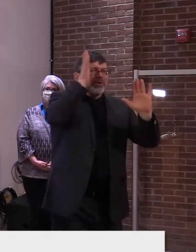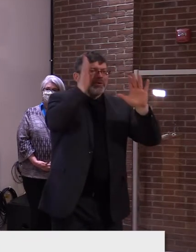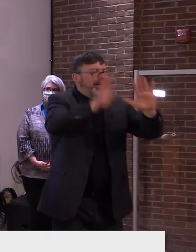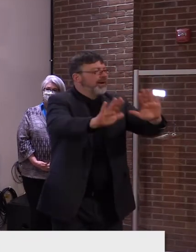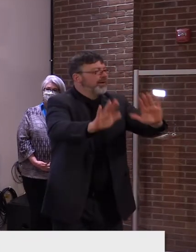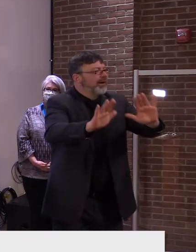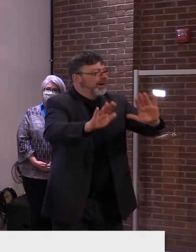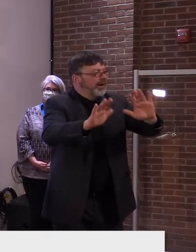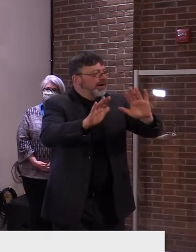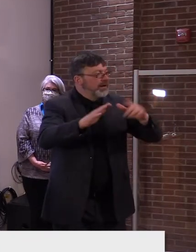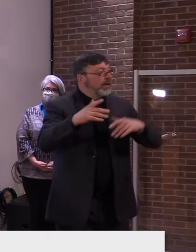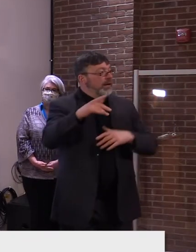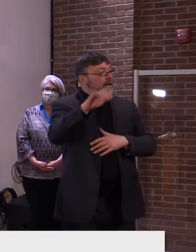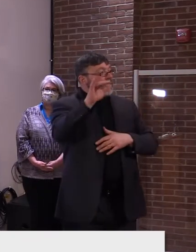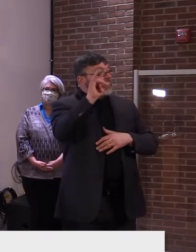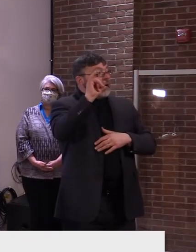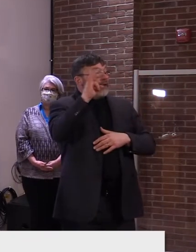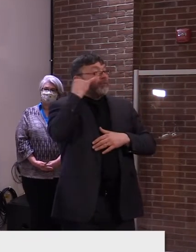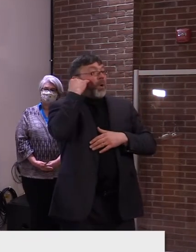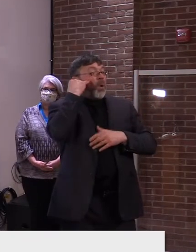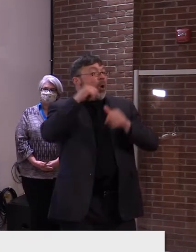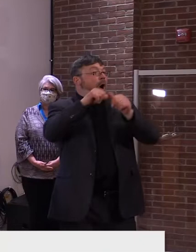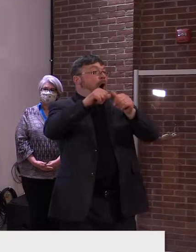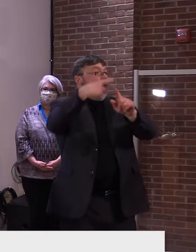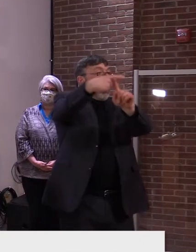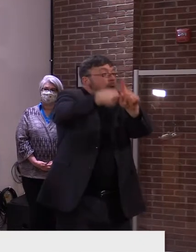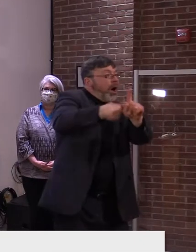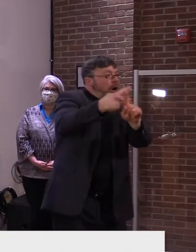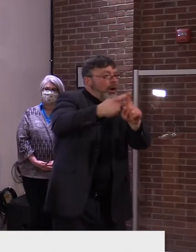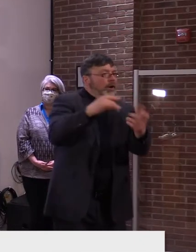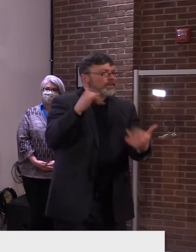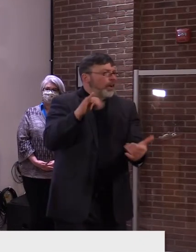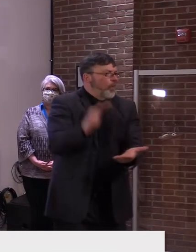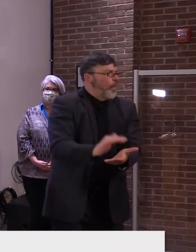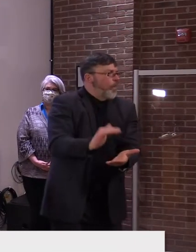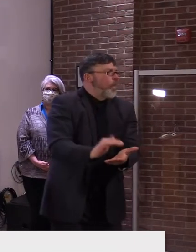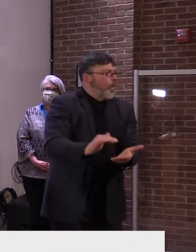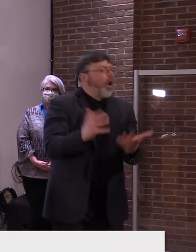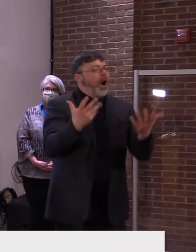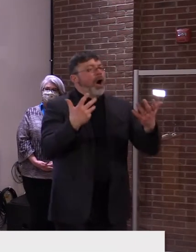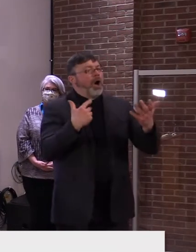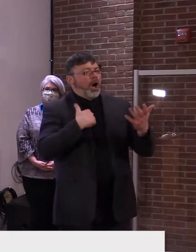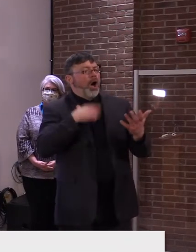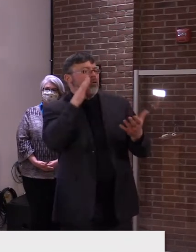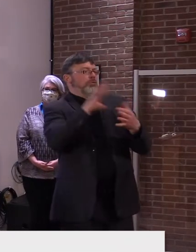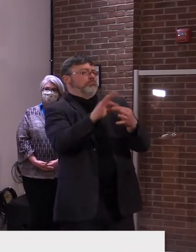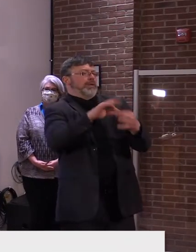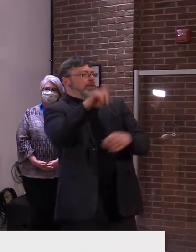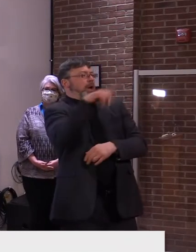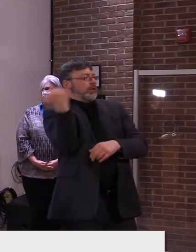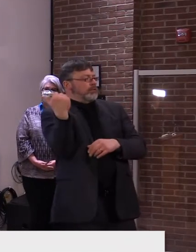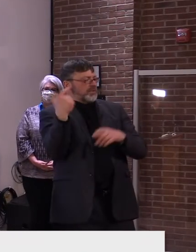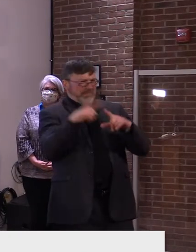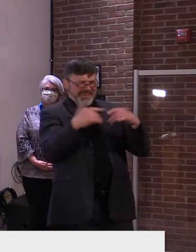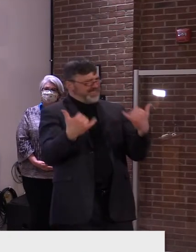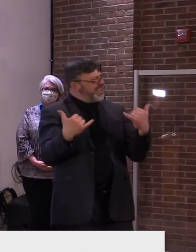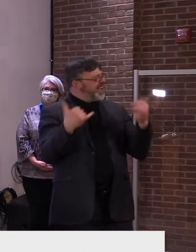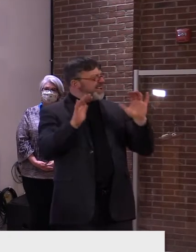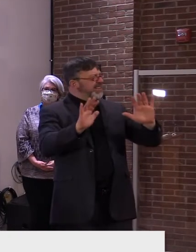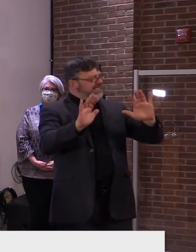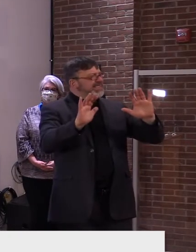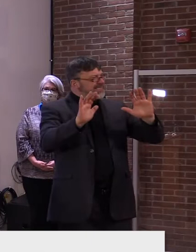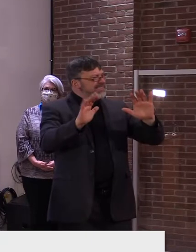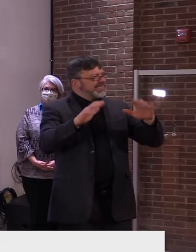But I, again, the survey had said close to, I believe it was around 90% were